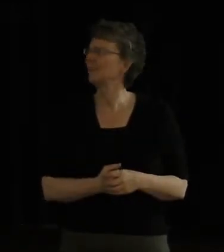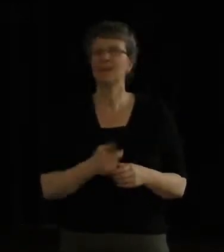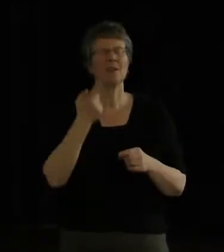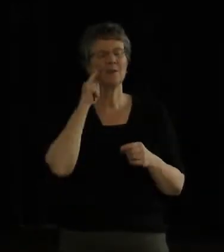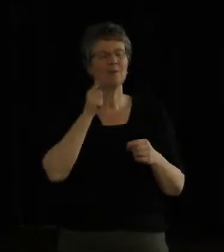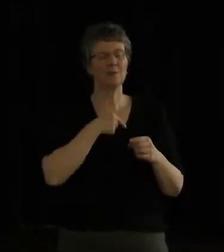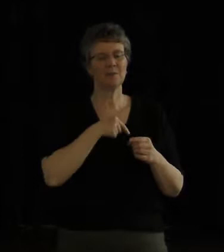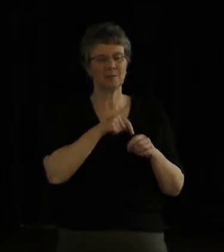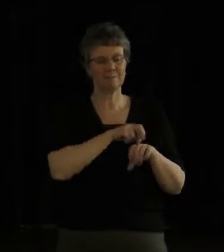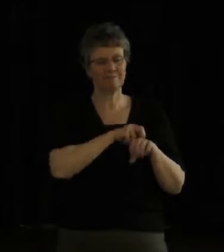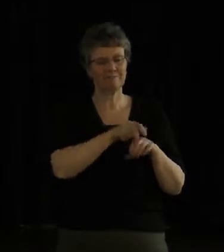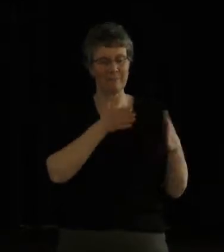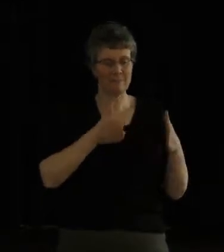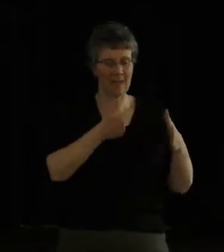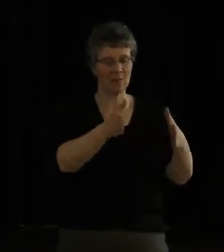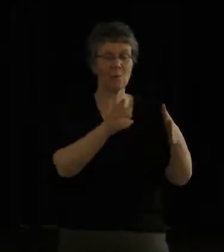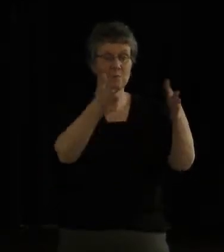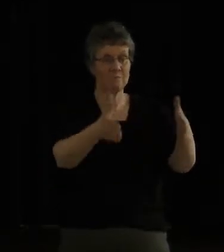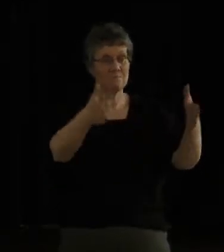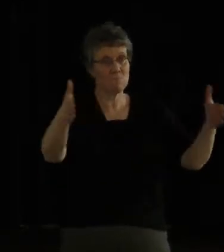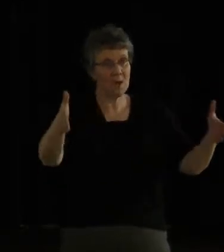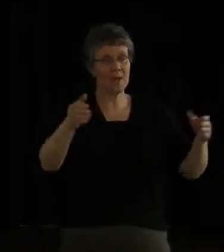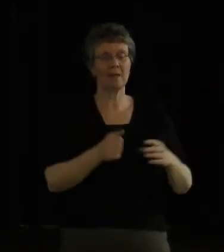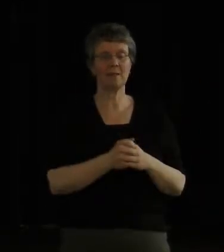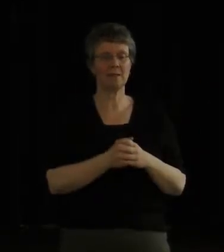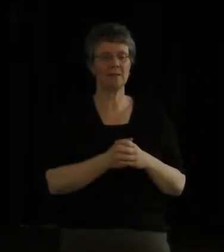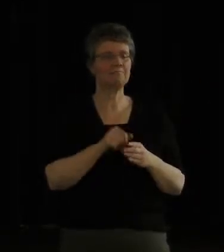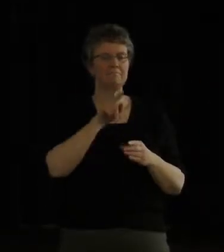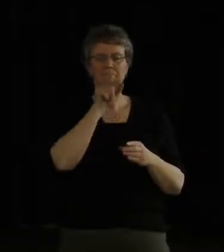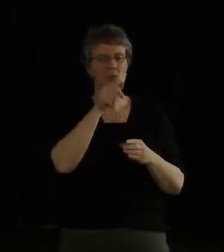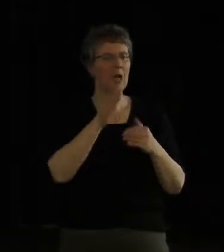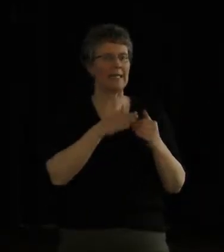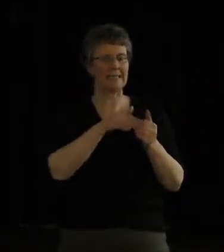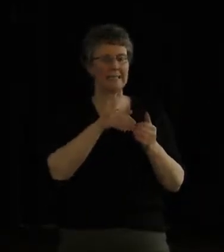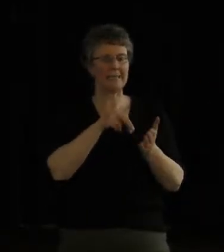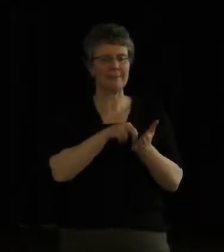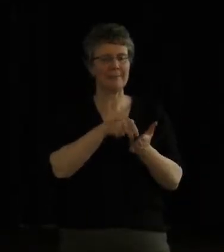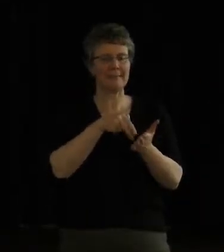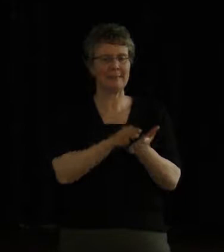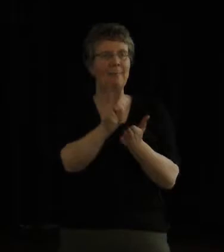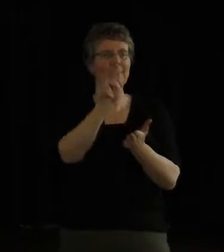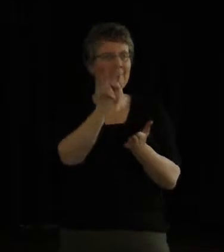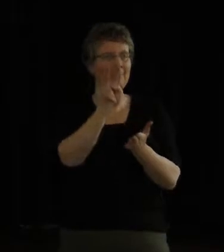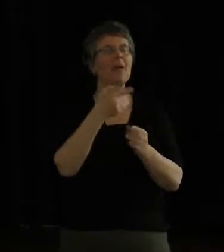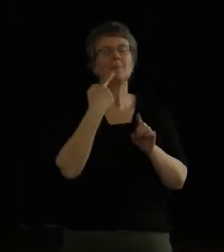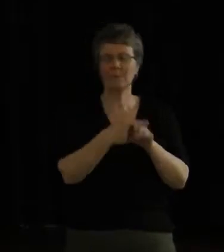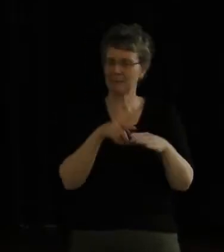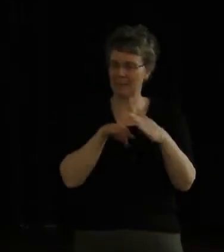but we also need to make them friendly for people with other disabilities, especially people who do use canes,